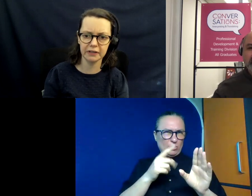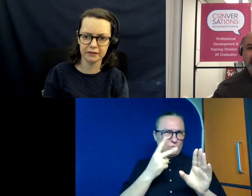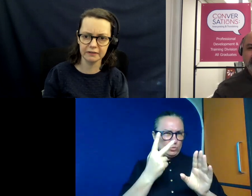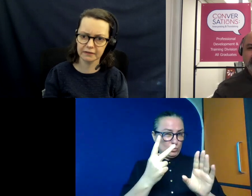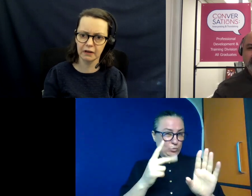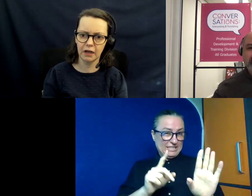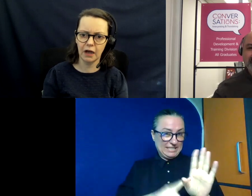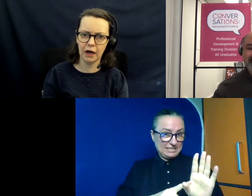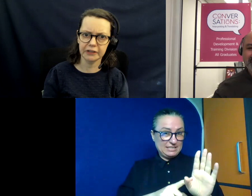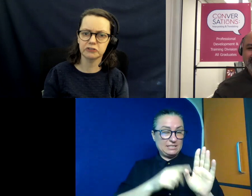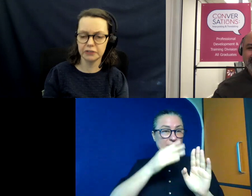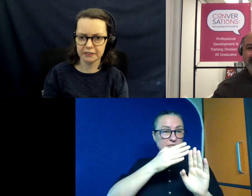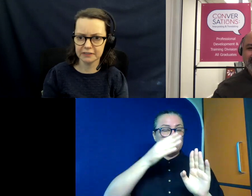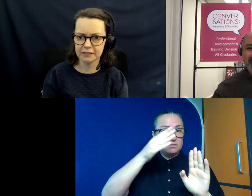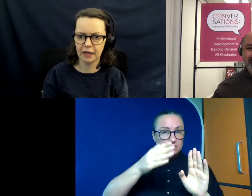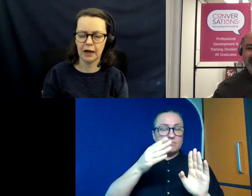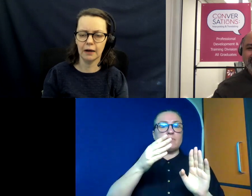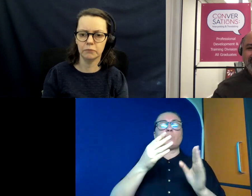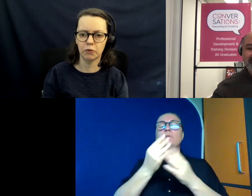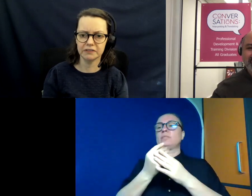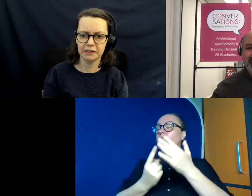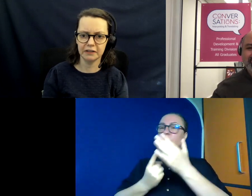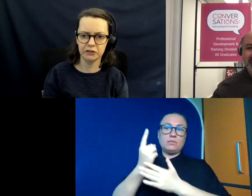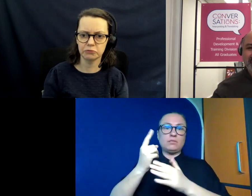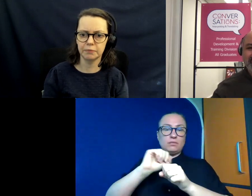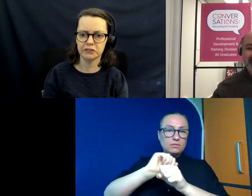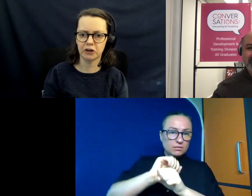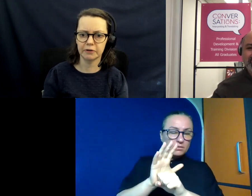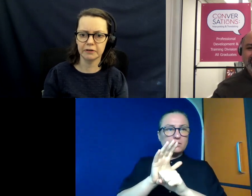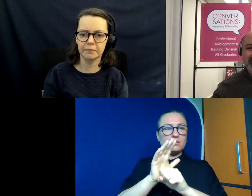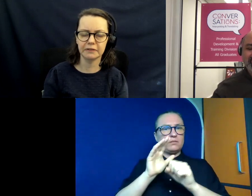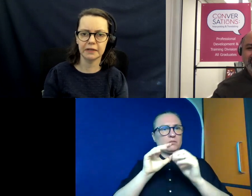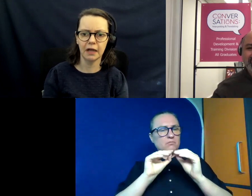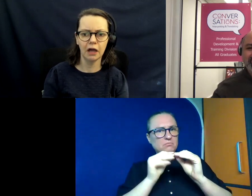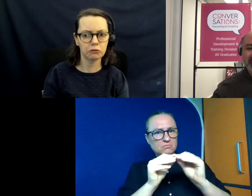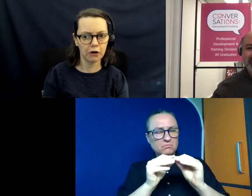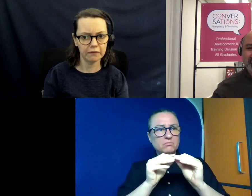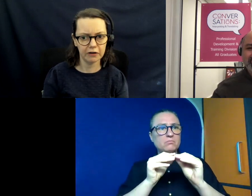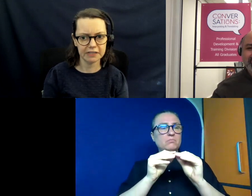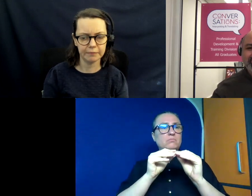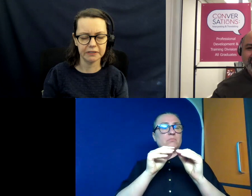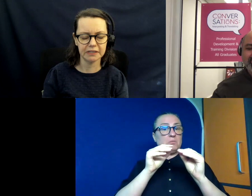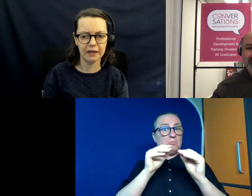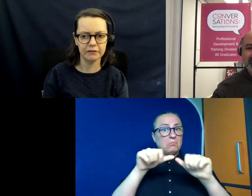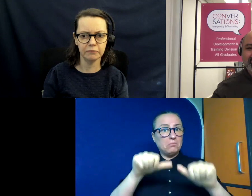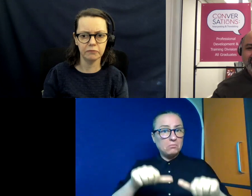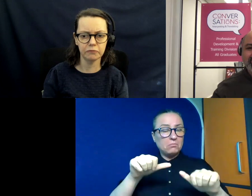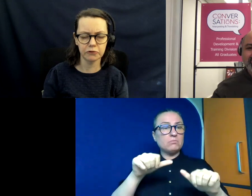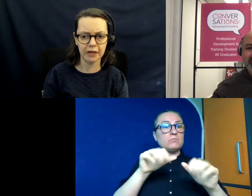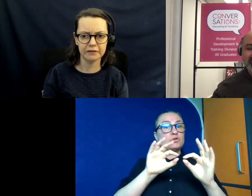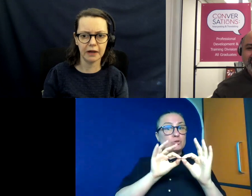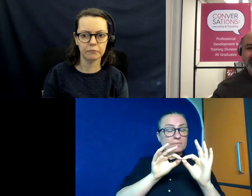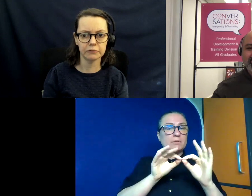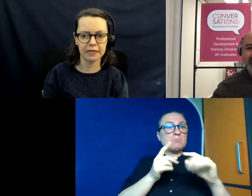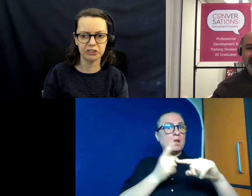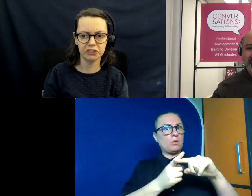few years, I think 2 years, once a year the news would be interpreted, but then coronavirus happened. And through